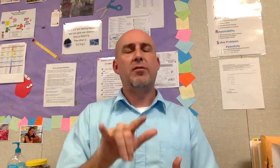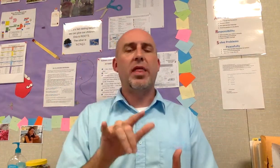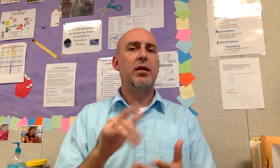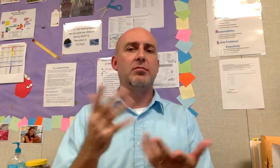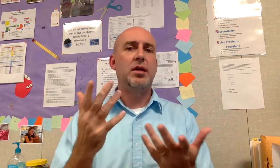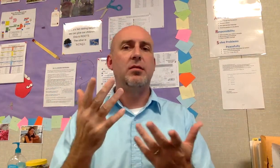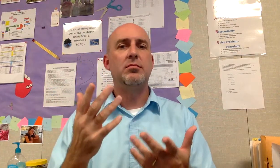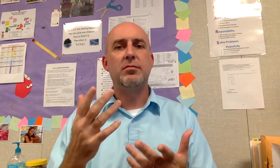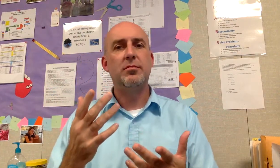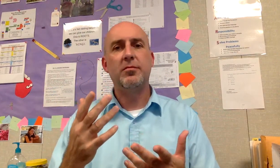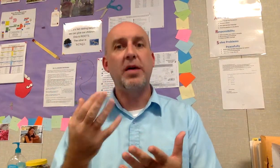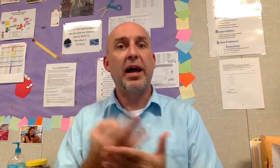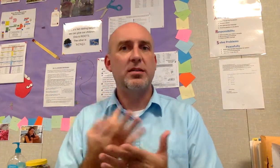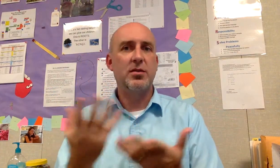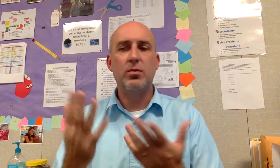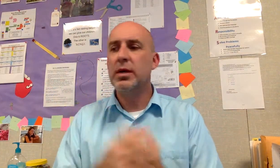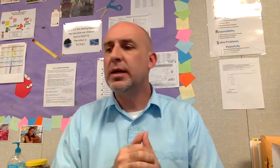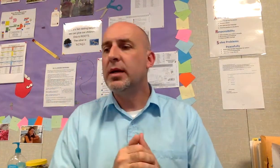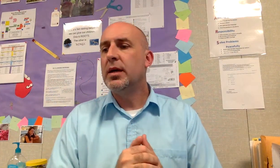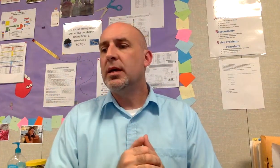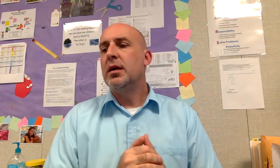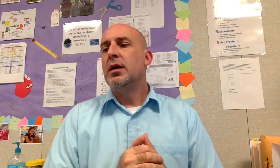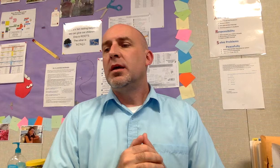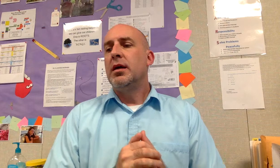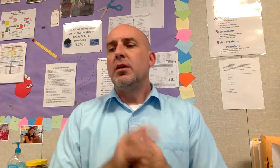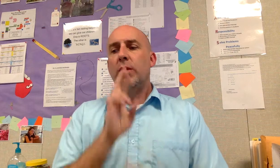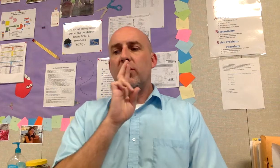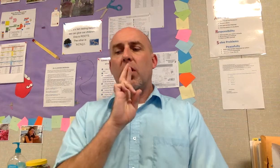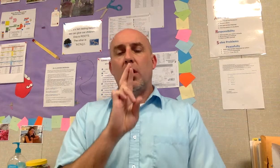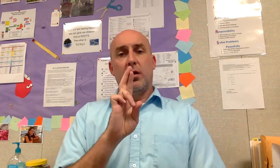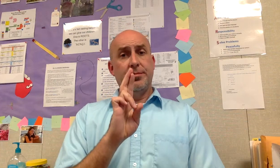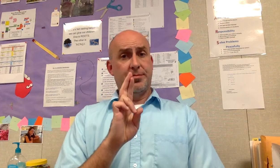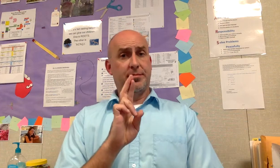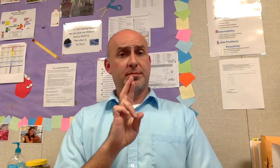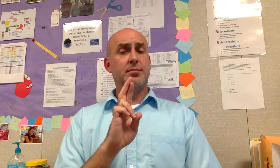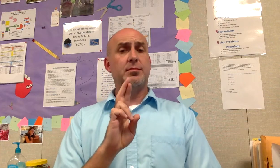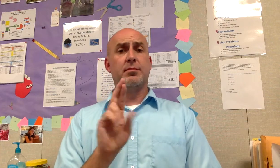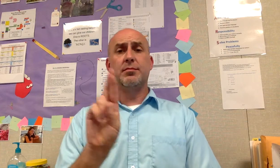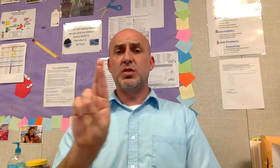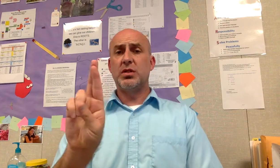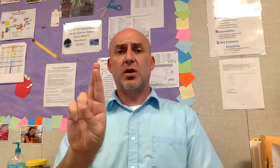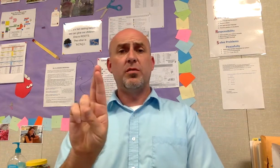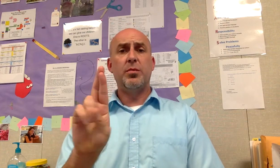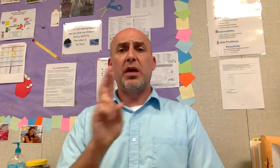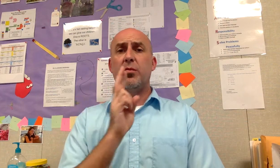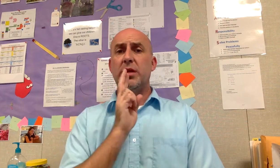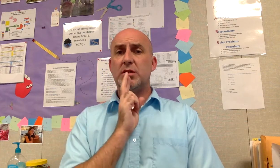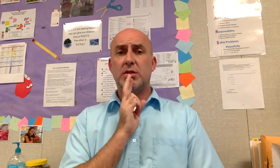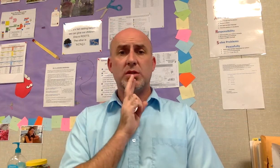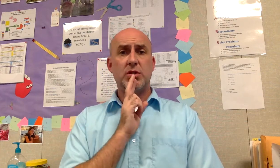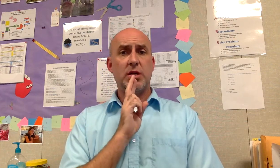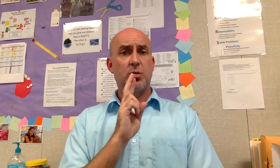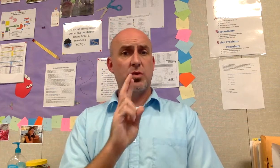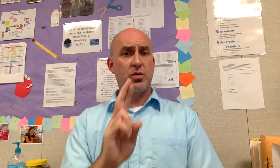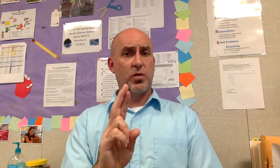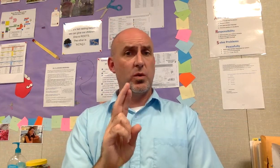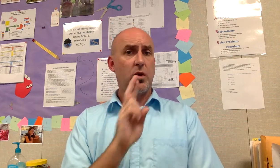that fact. So we have R. Just a R from the alphabet starts at the chin and moves forward.